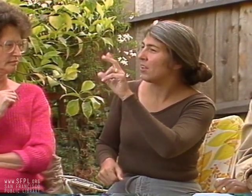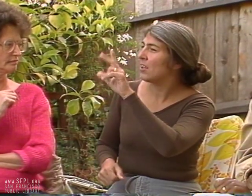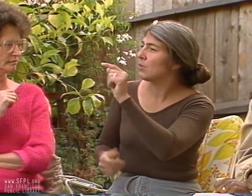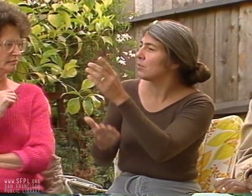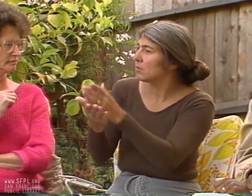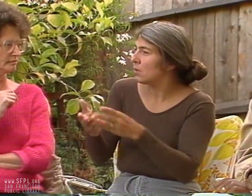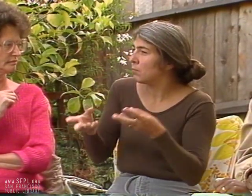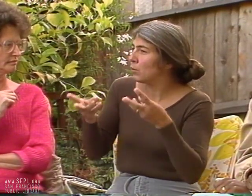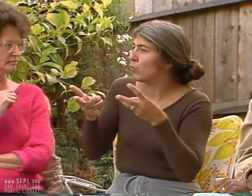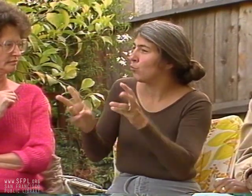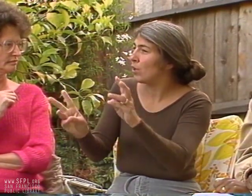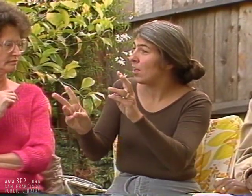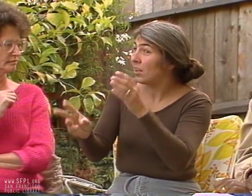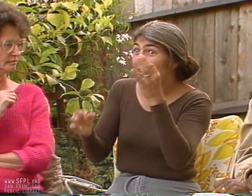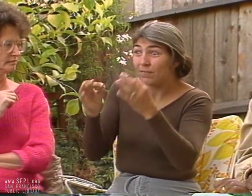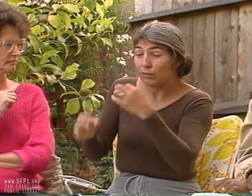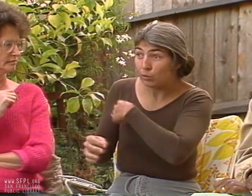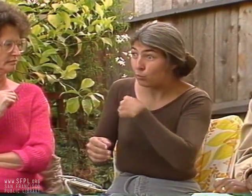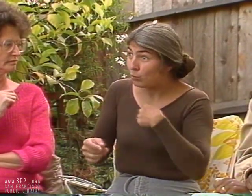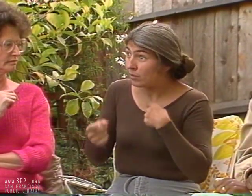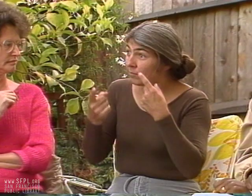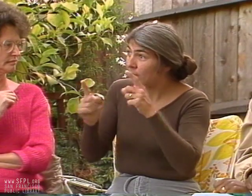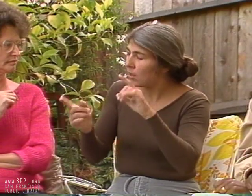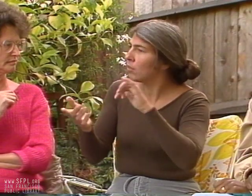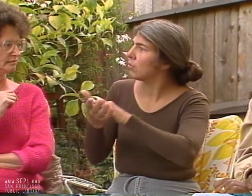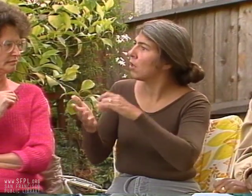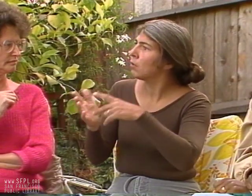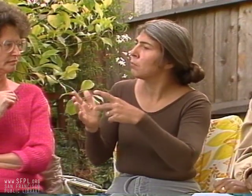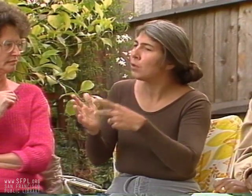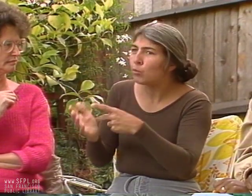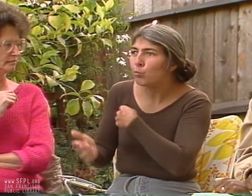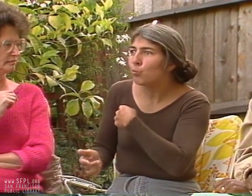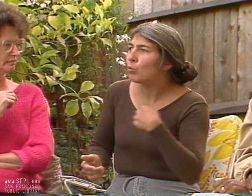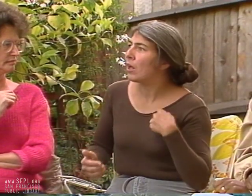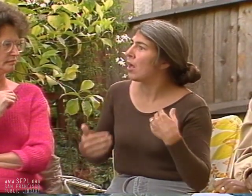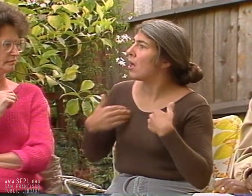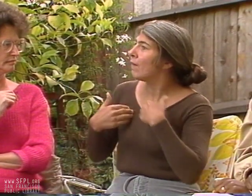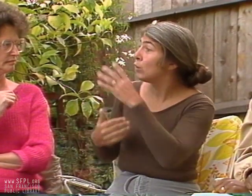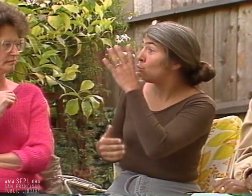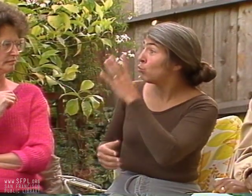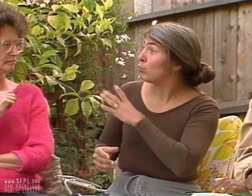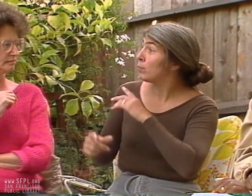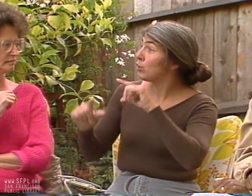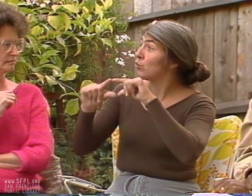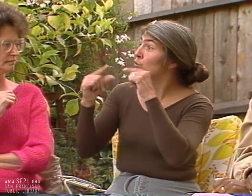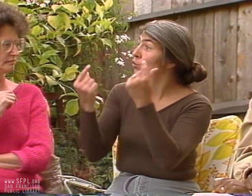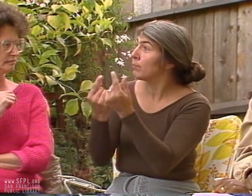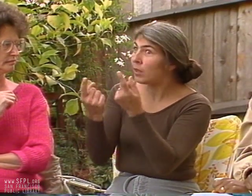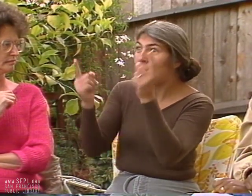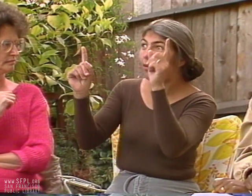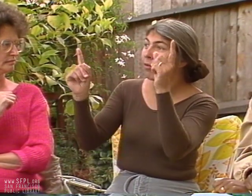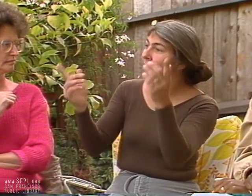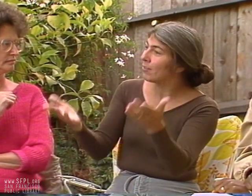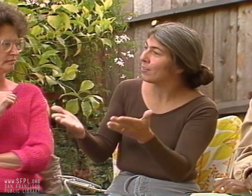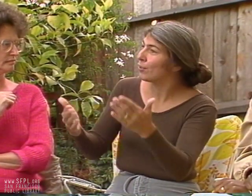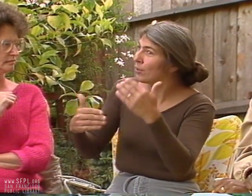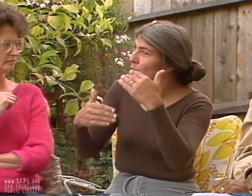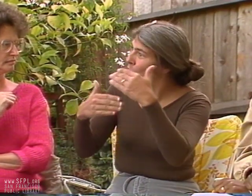successful, then we'll have our own deaf women's group. We can bring about change, I know